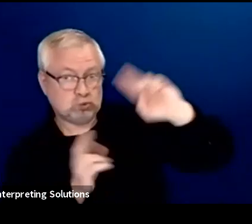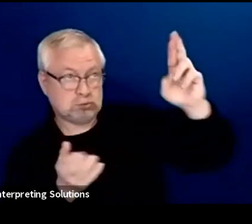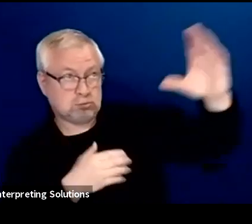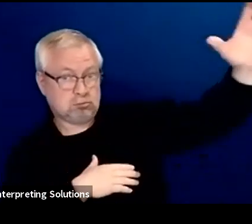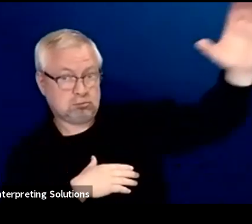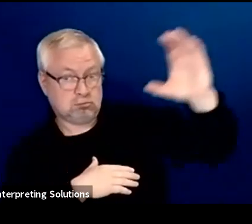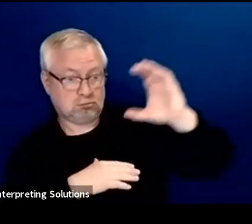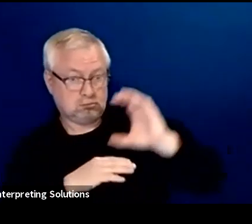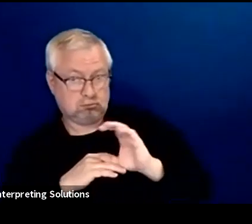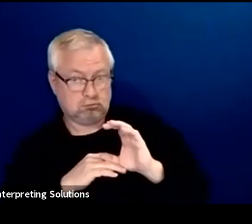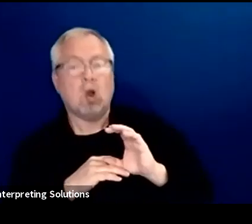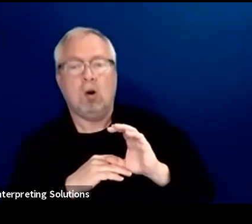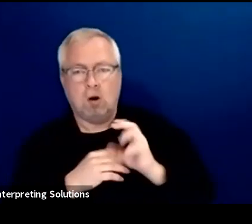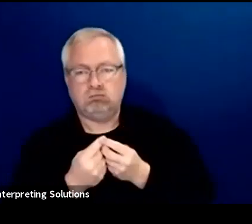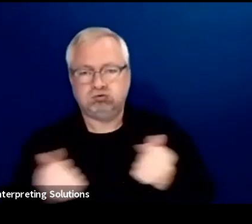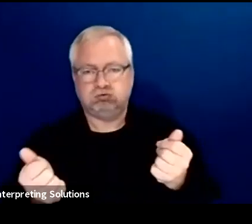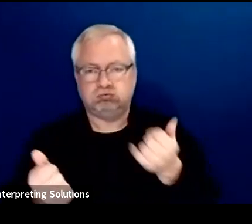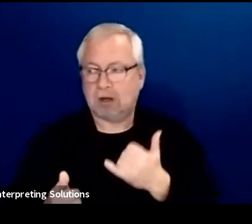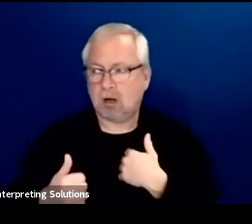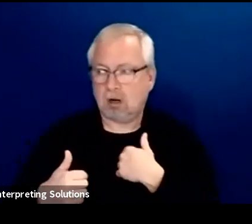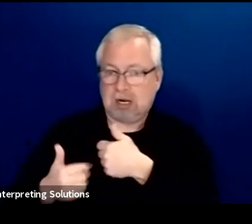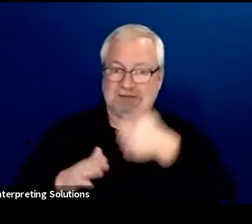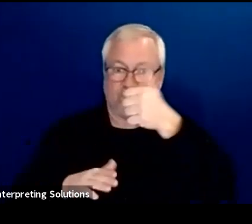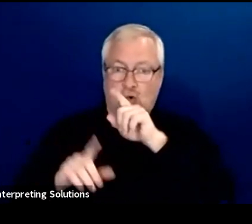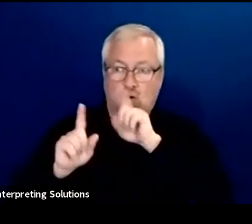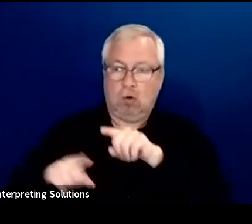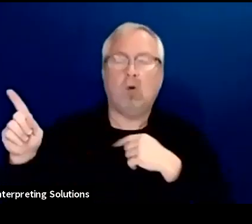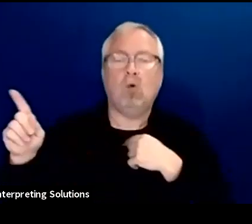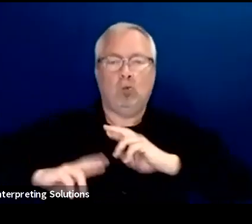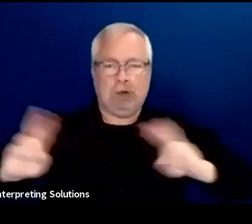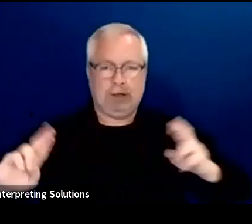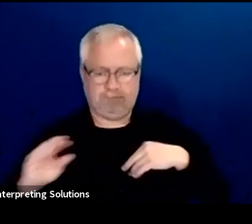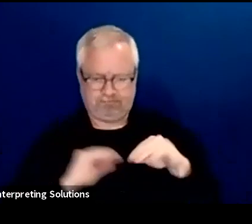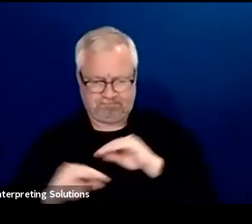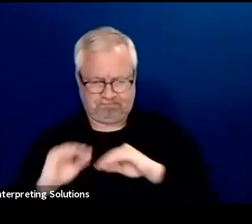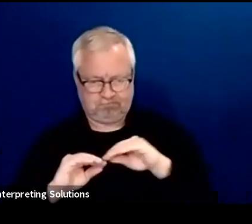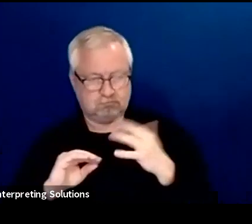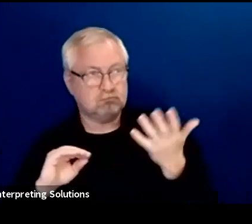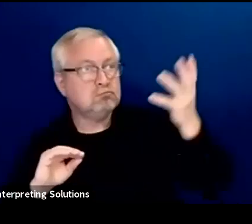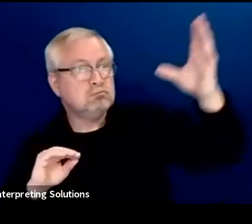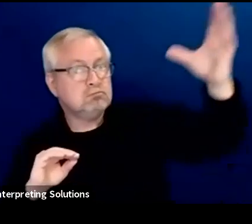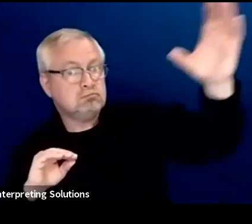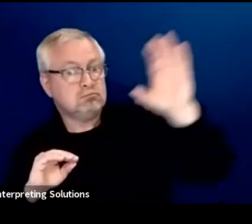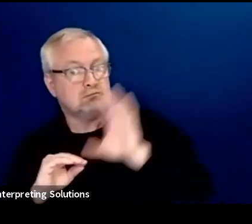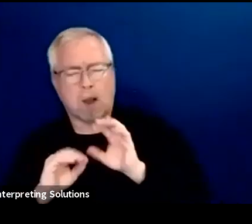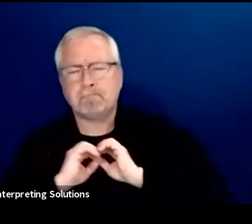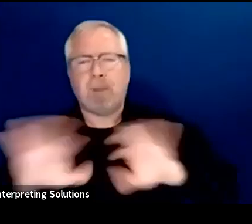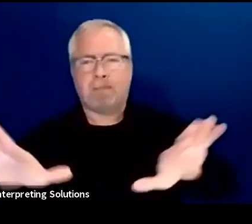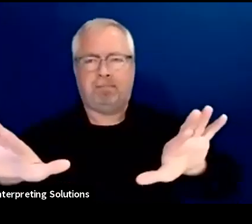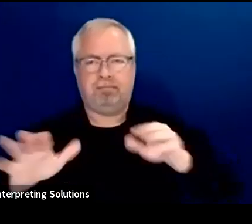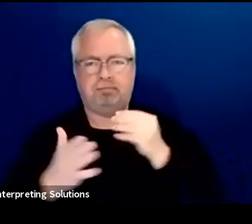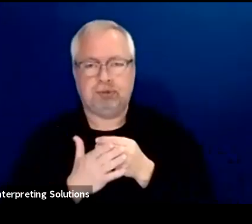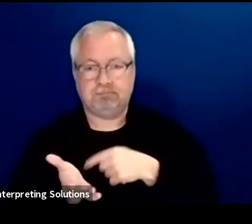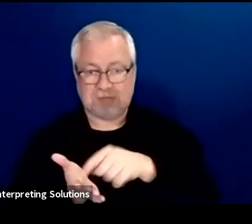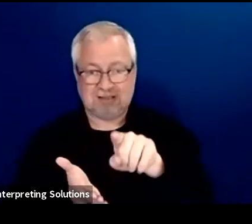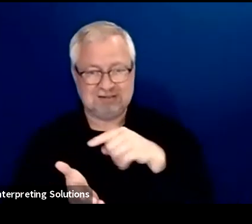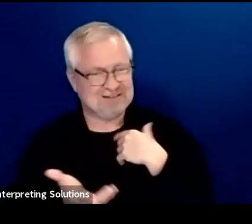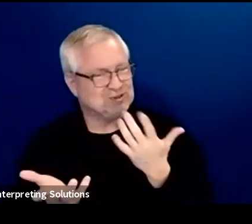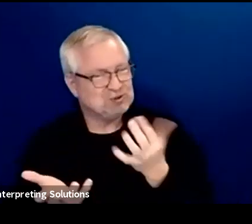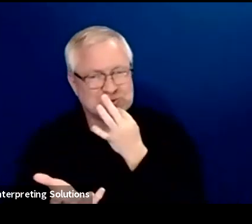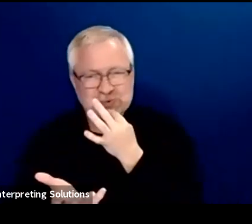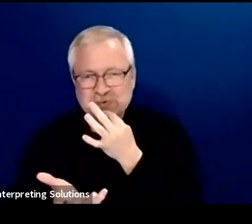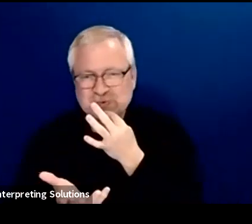governor today, we will be set to issue those payments. So we're moving as quickly as we can on that, and as soon as we get further guidance from the feds, we'll be set